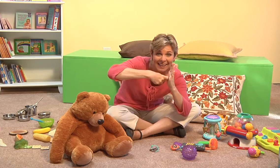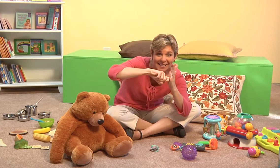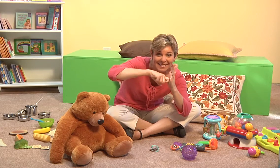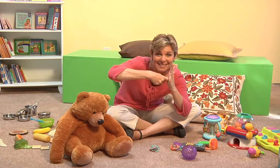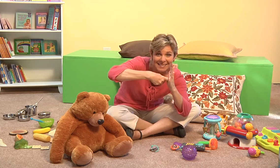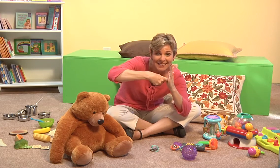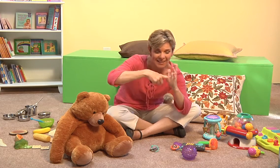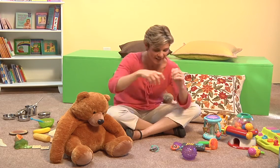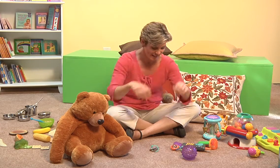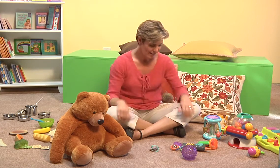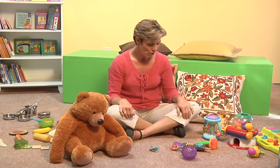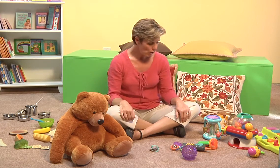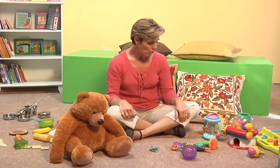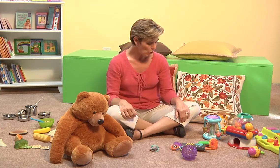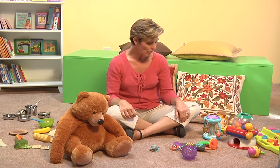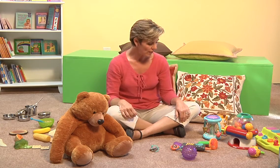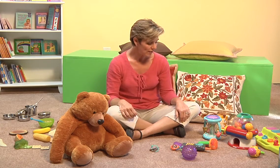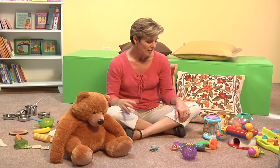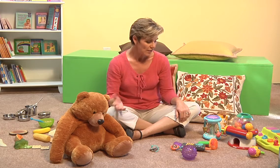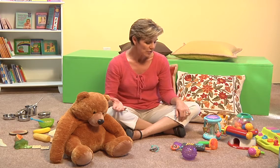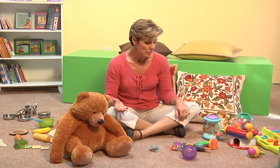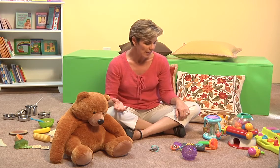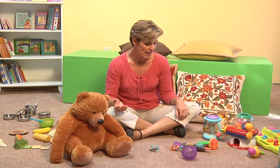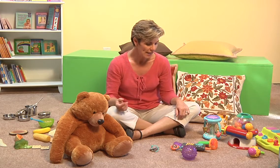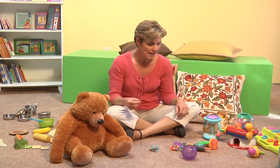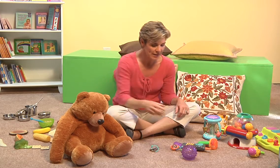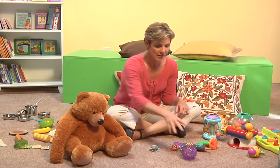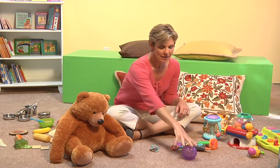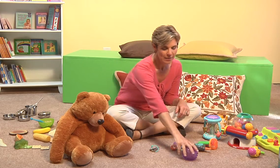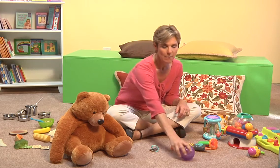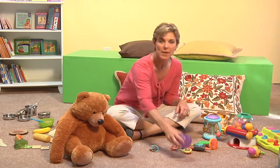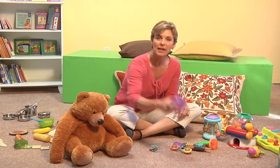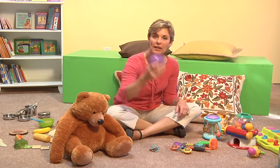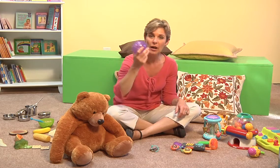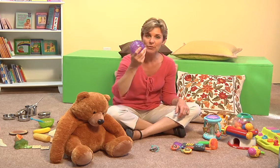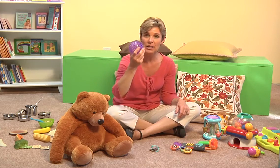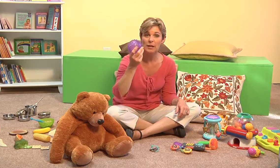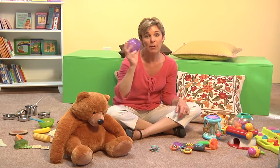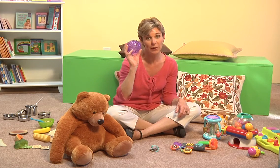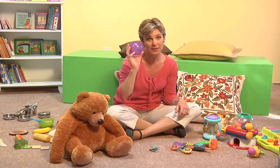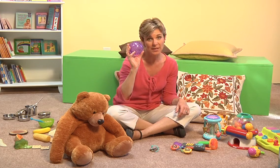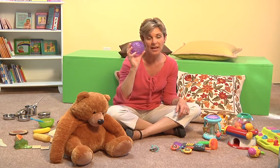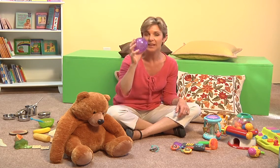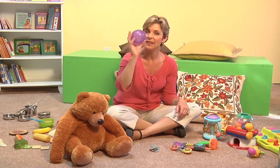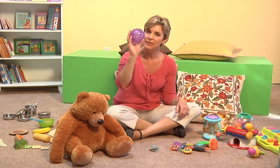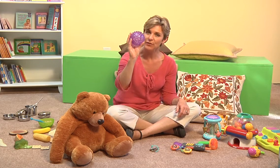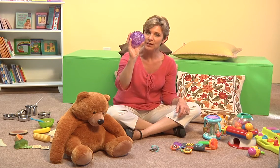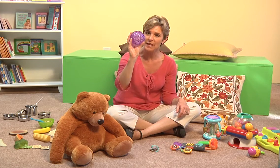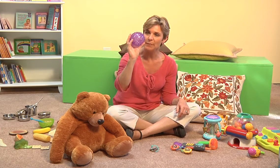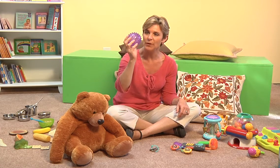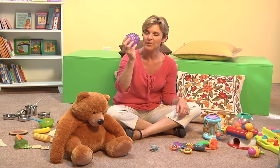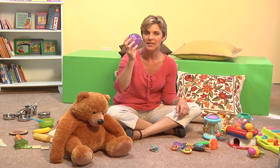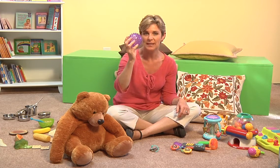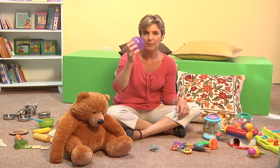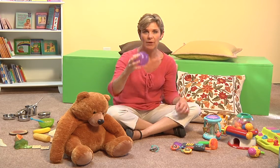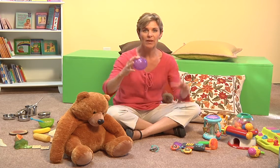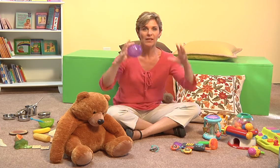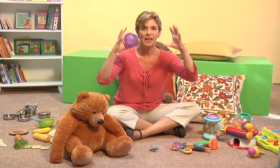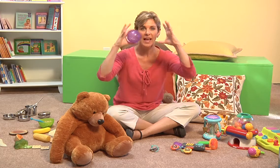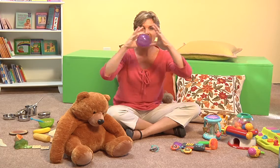Keys. Or you can make the object a part of the sign. For example, take the ball and